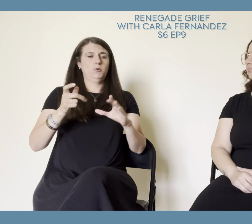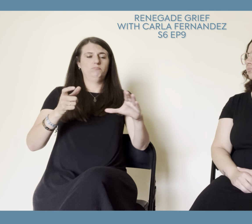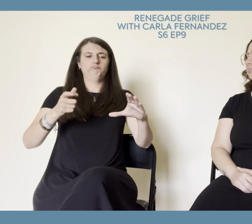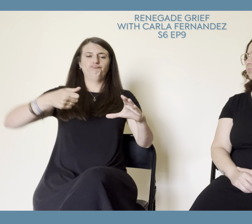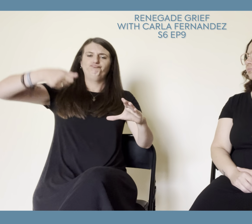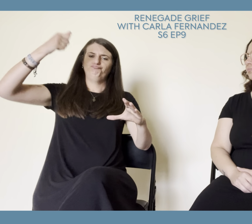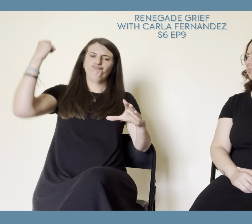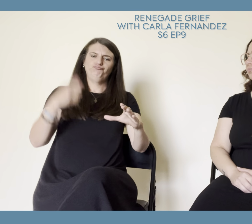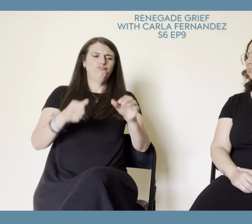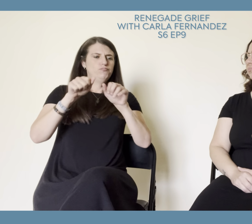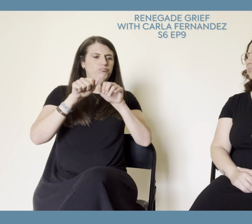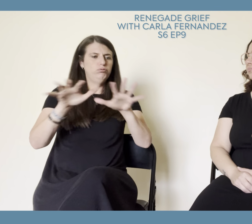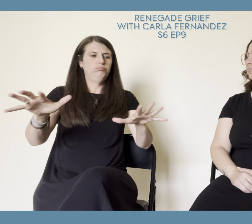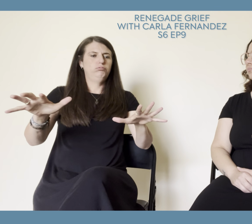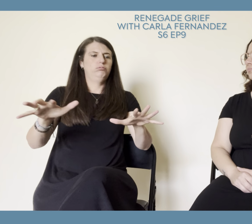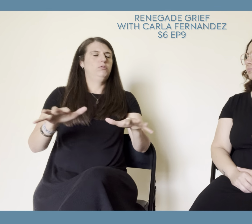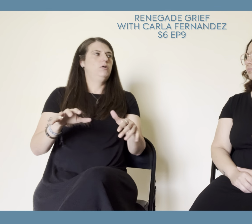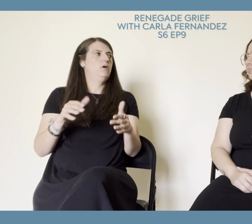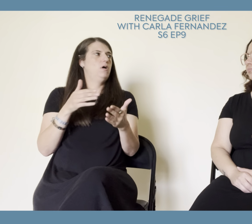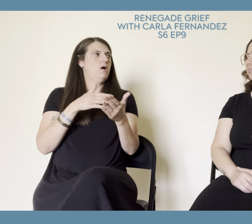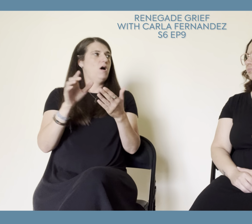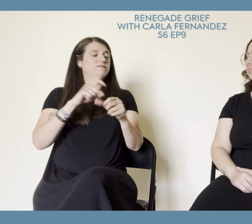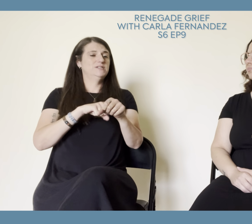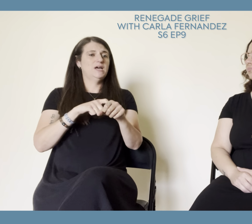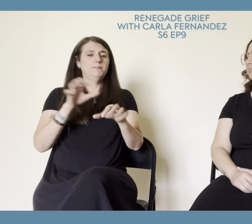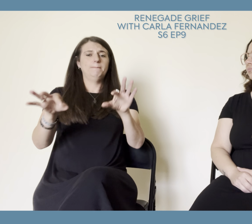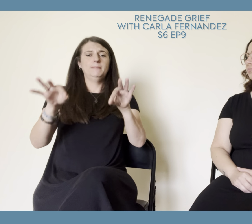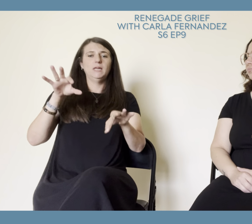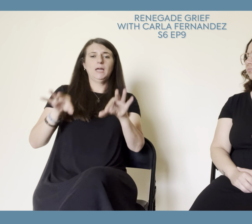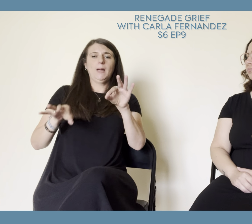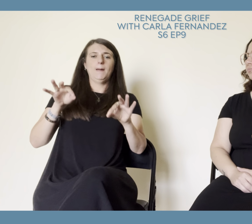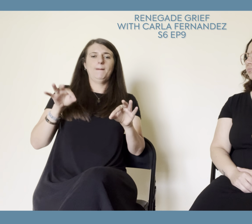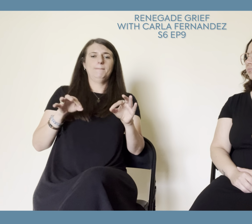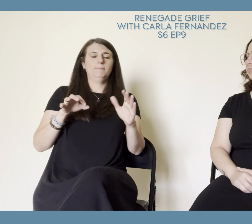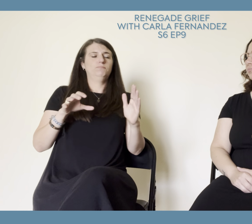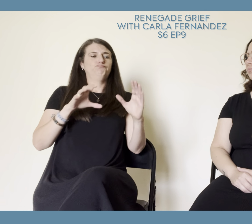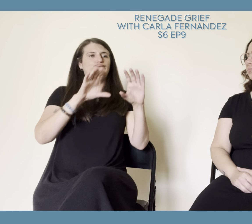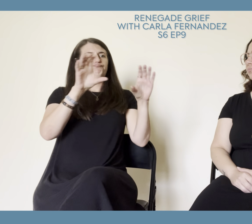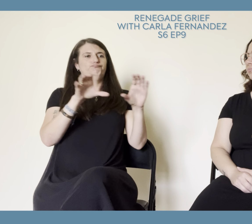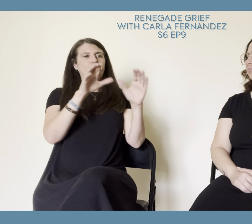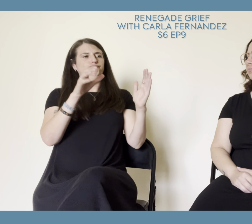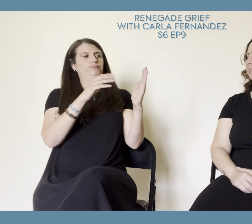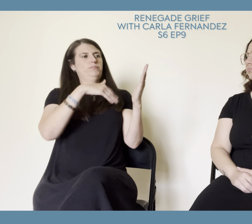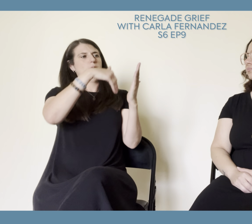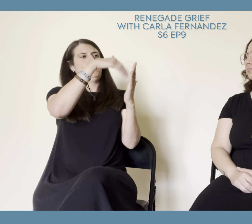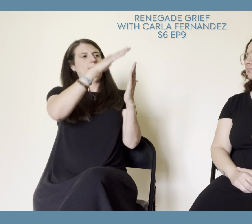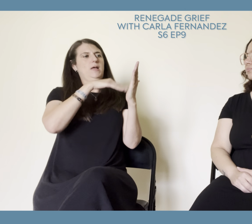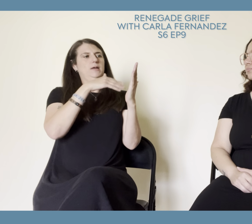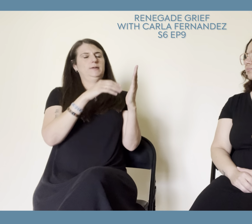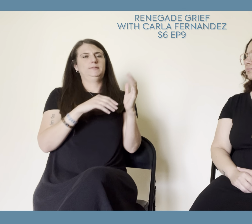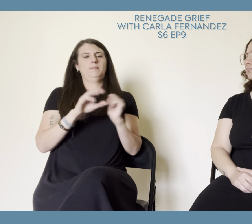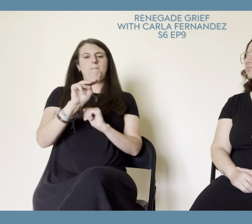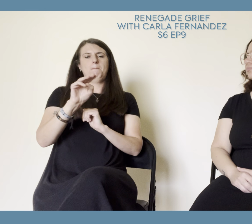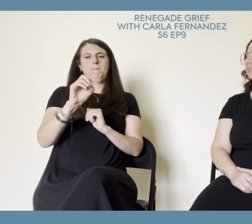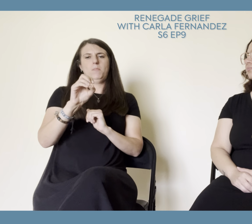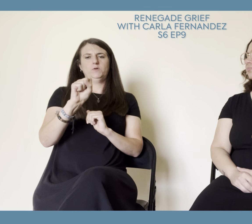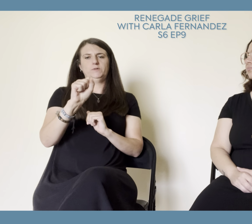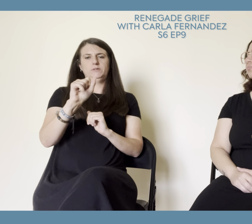something. And then oftentimes take the shards and make something beautiful, like a mosaic situation. But I remember going to her open studio once